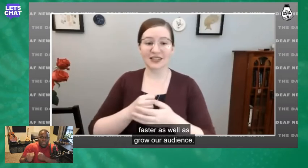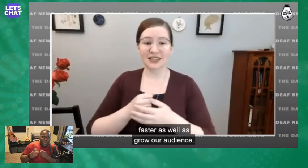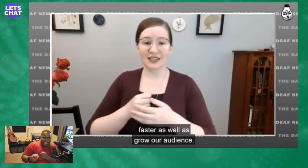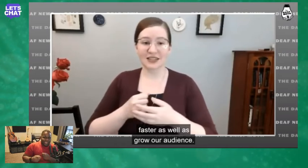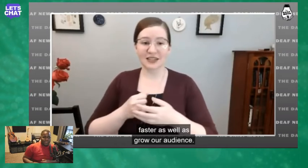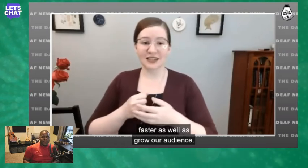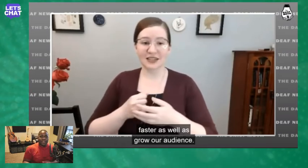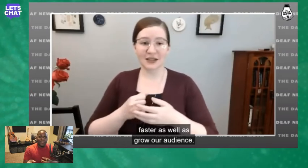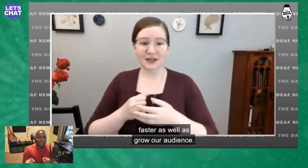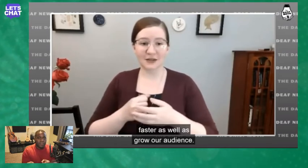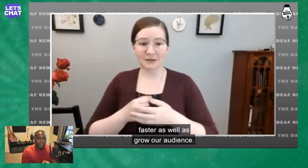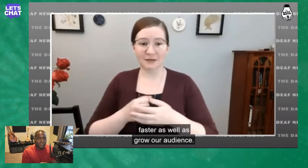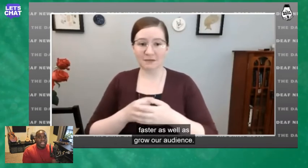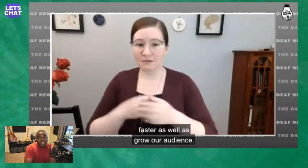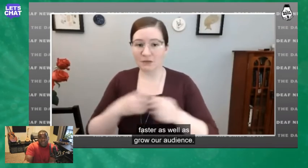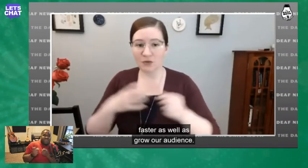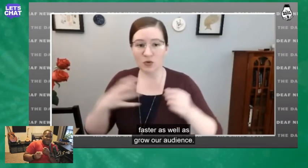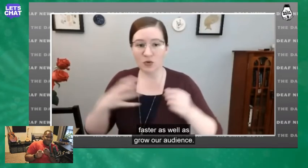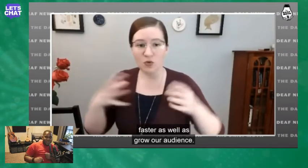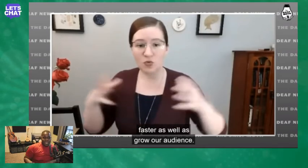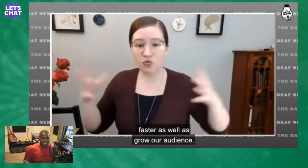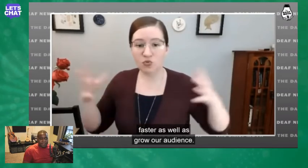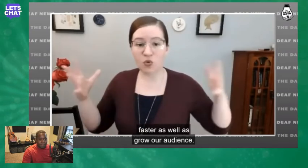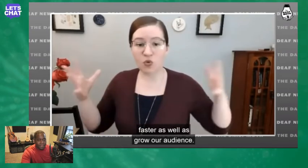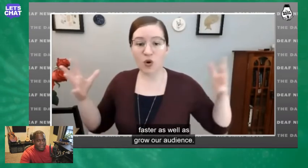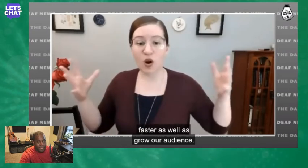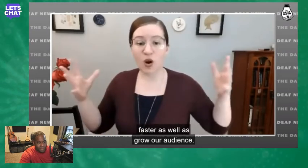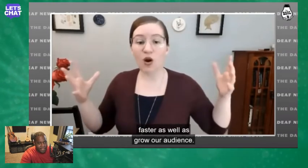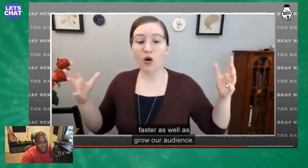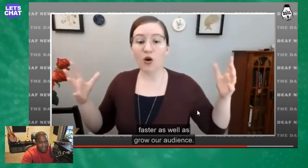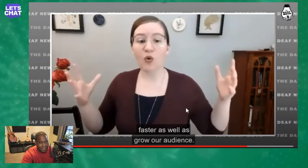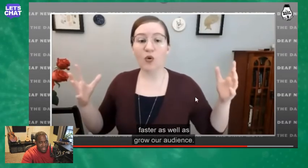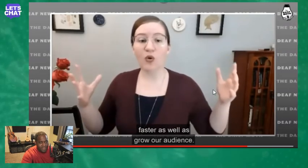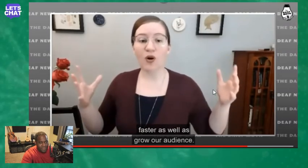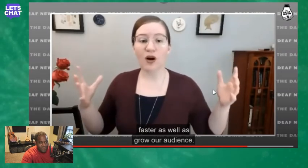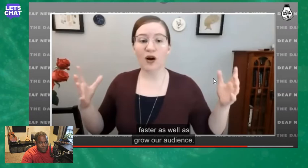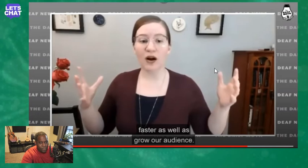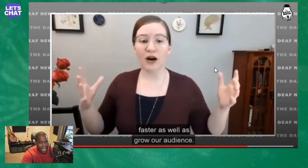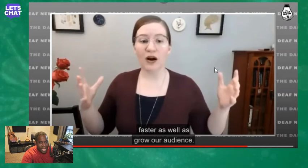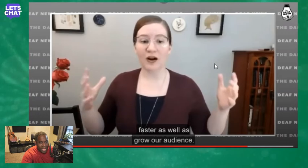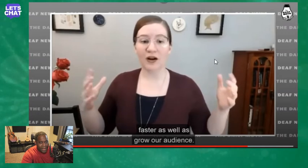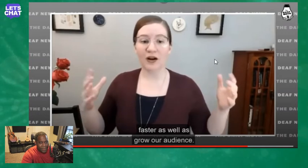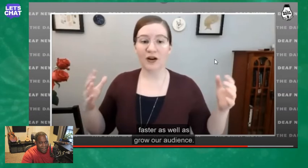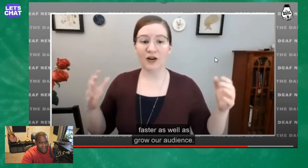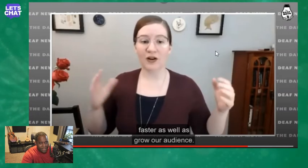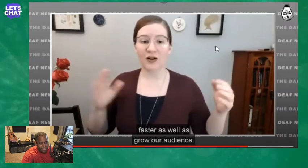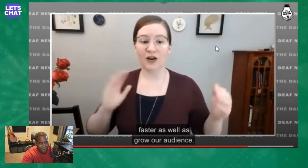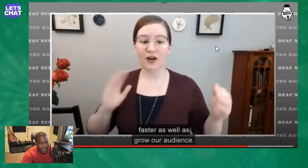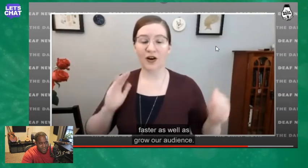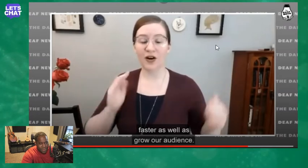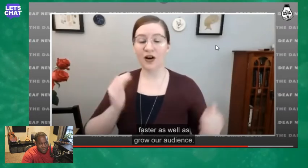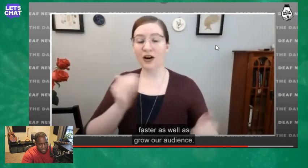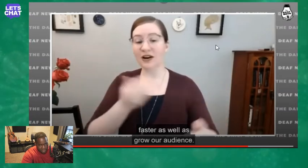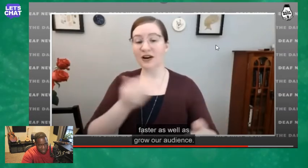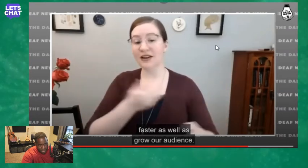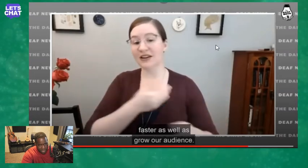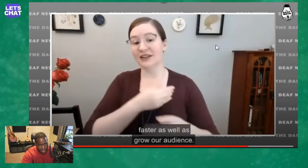that. Quickly. So it's not just, it's quickly. That's part of the sign. It's just, wow, I want to